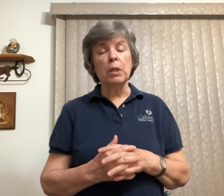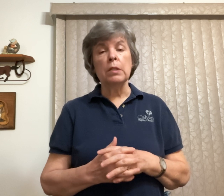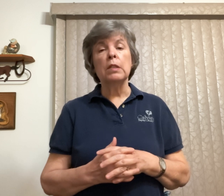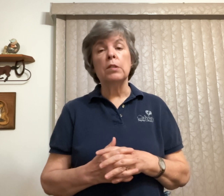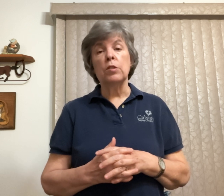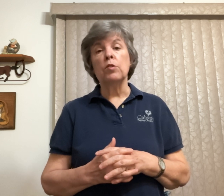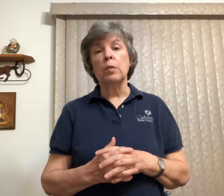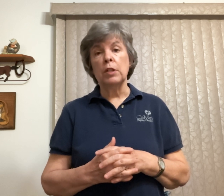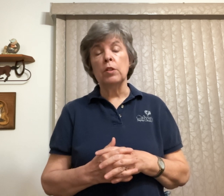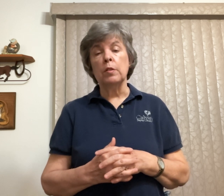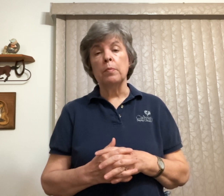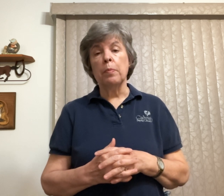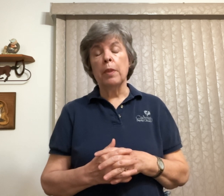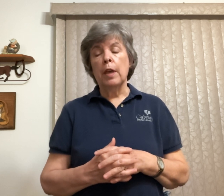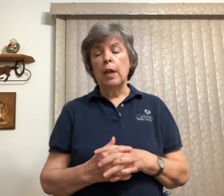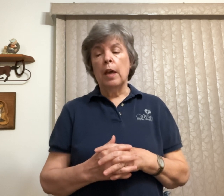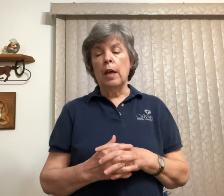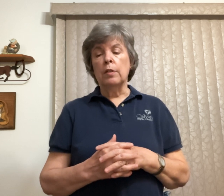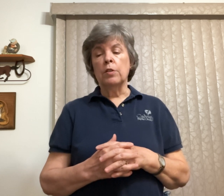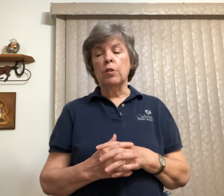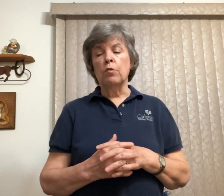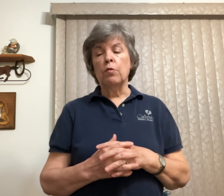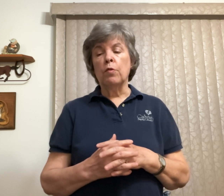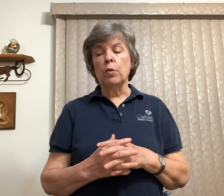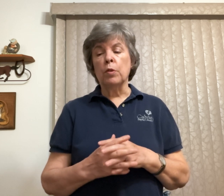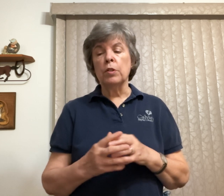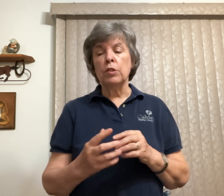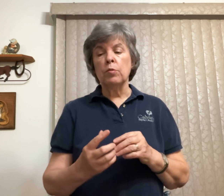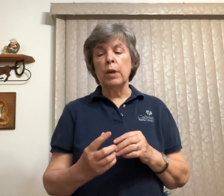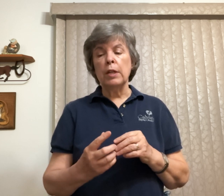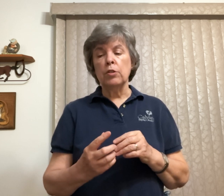helpless situation. And so for situation,